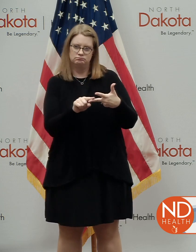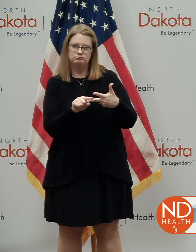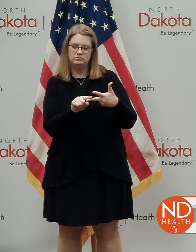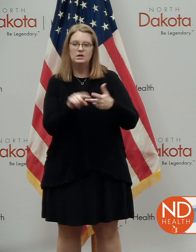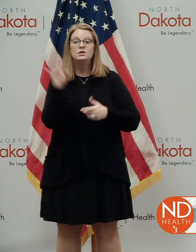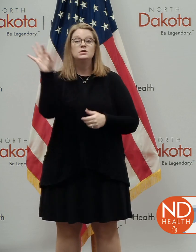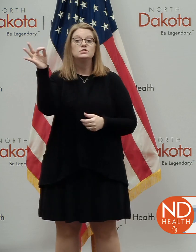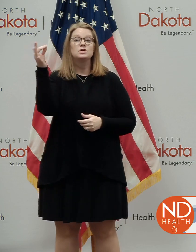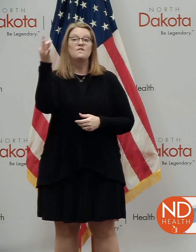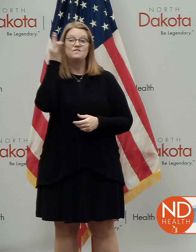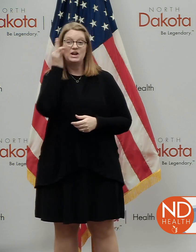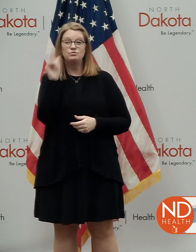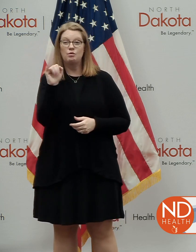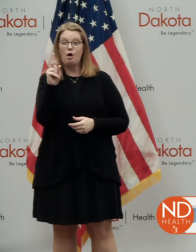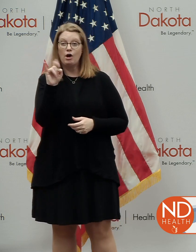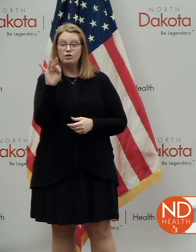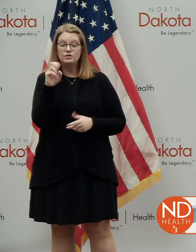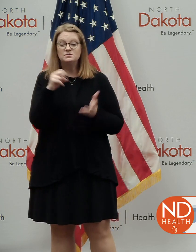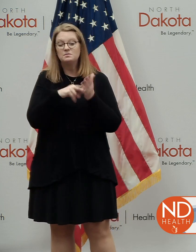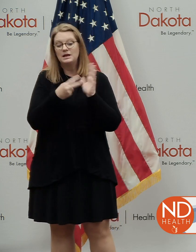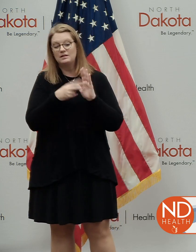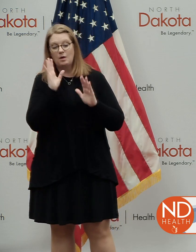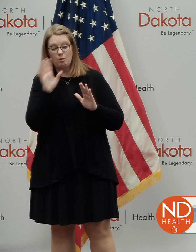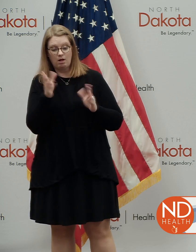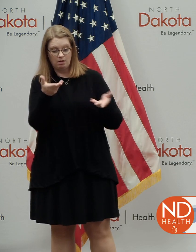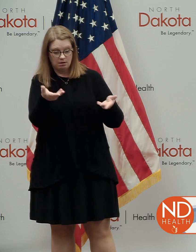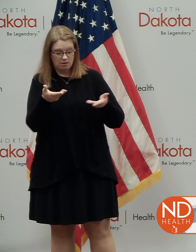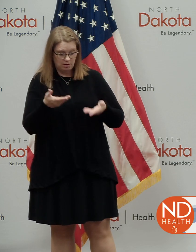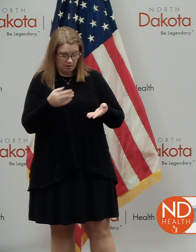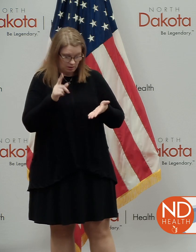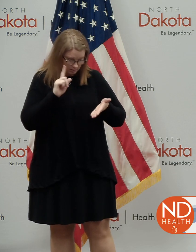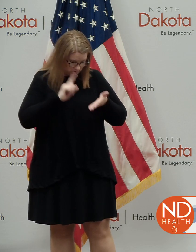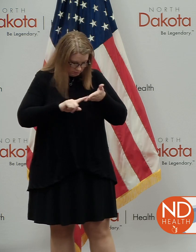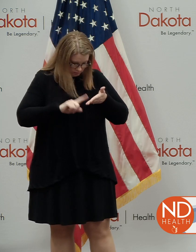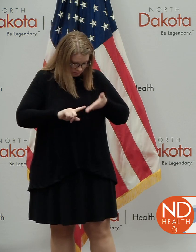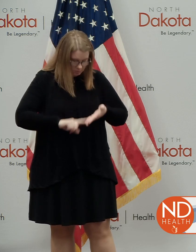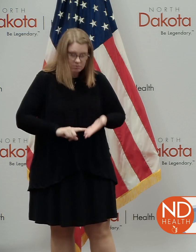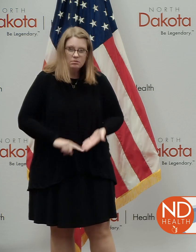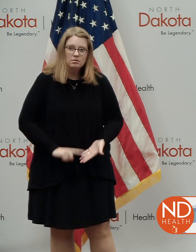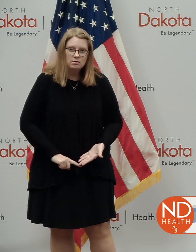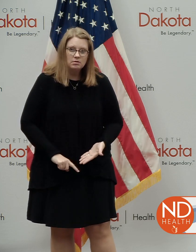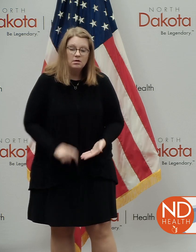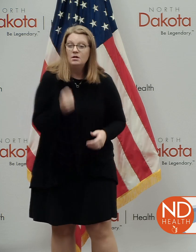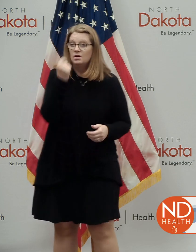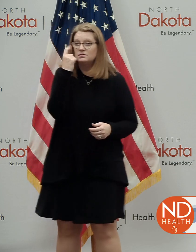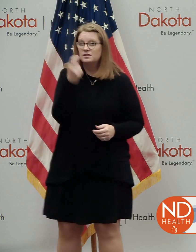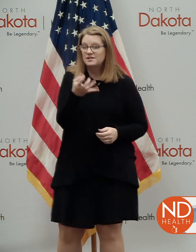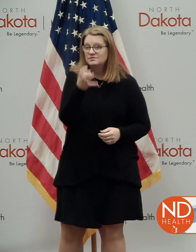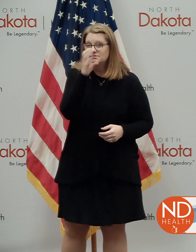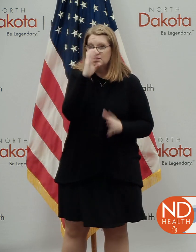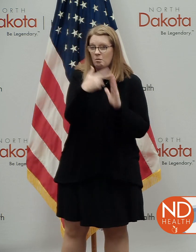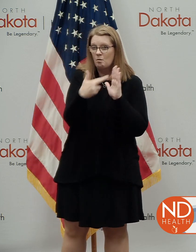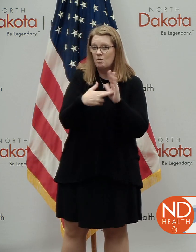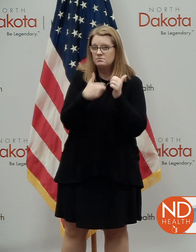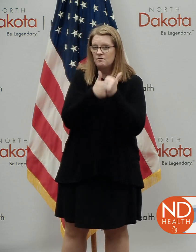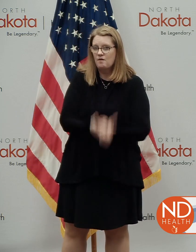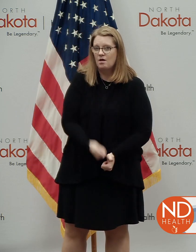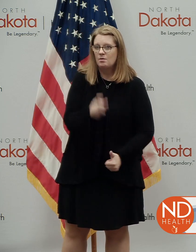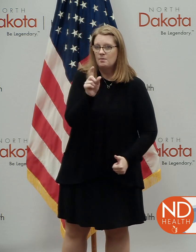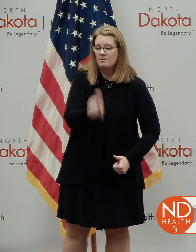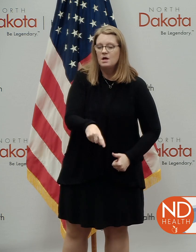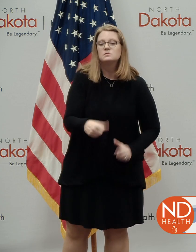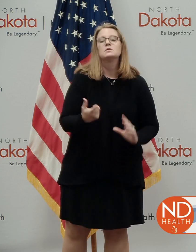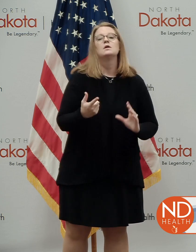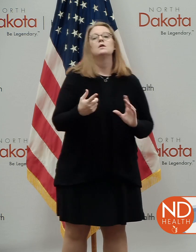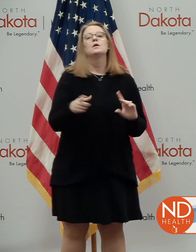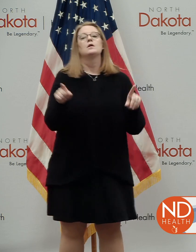auditors will be checking to make sure we follow them. So we've had some stringent guidelines in order for us to follow. With that in mind,